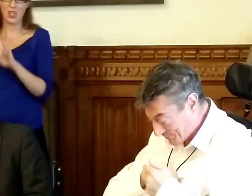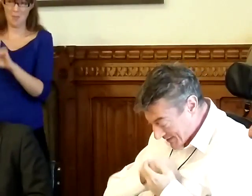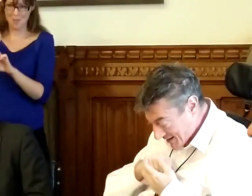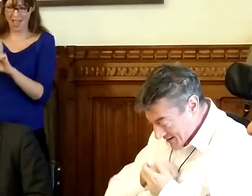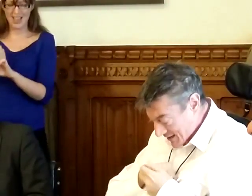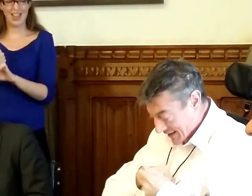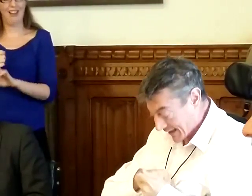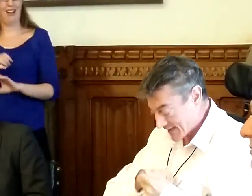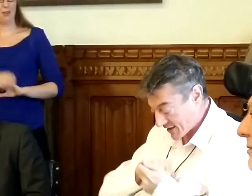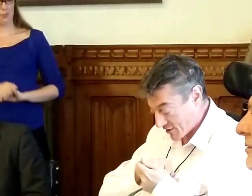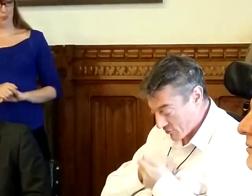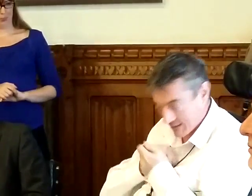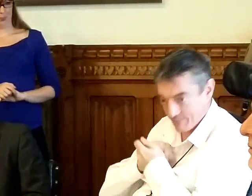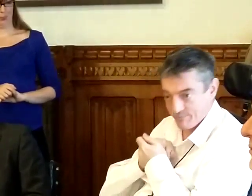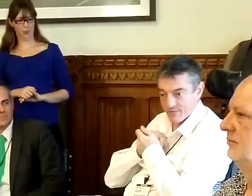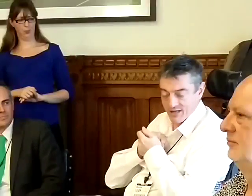But,